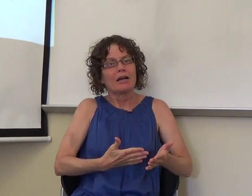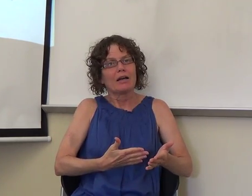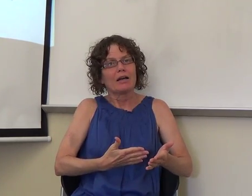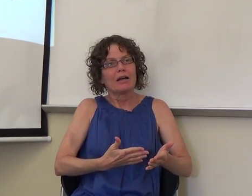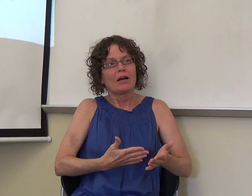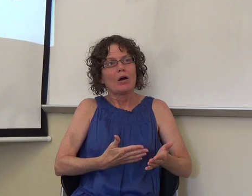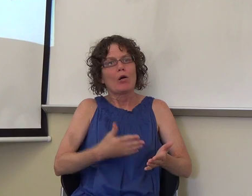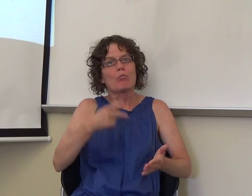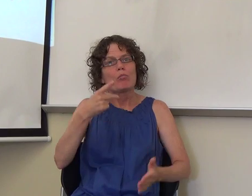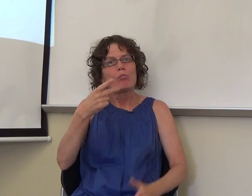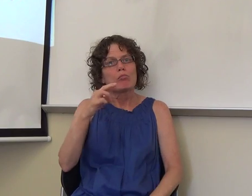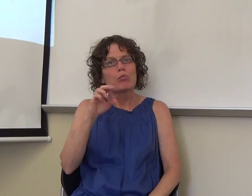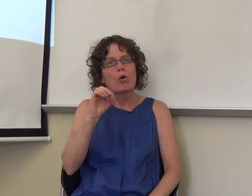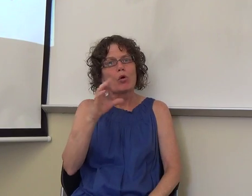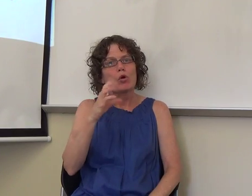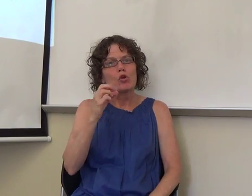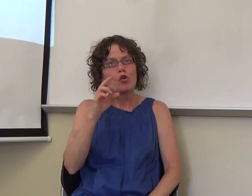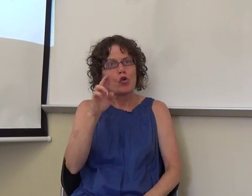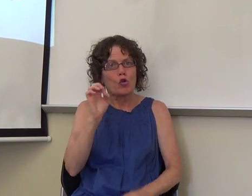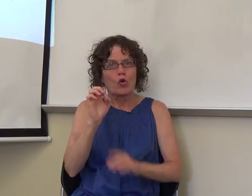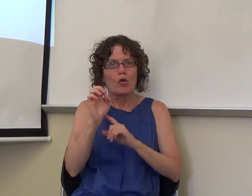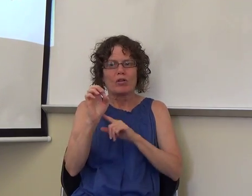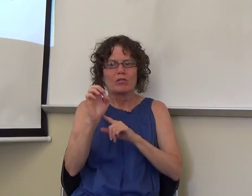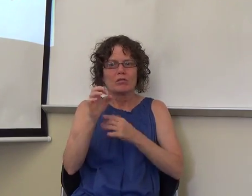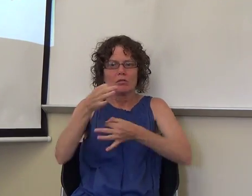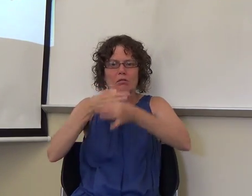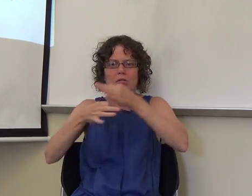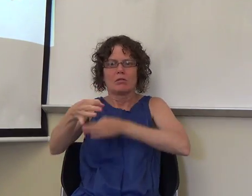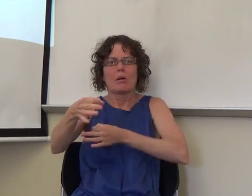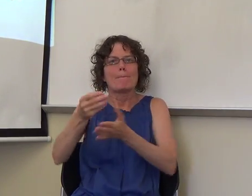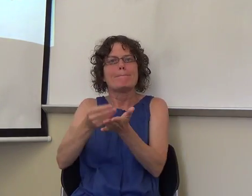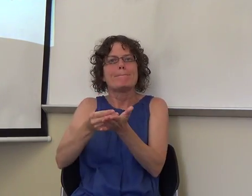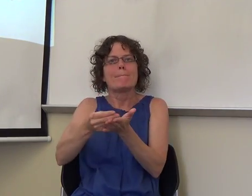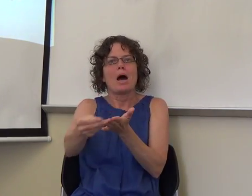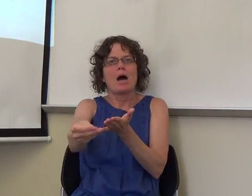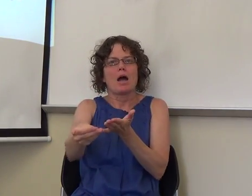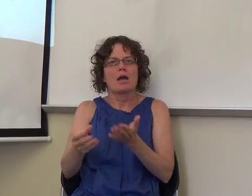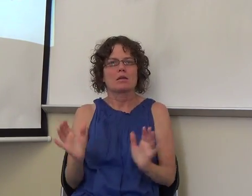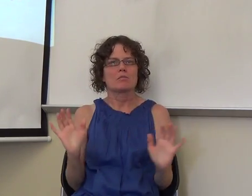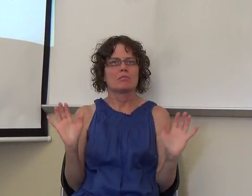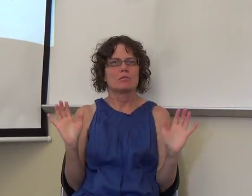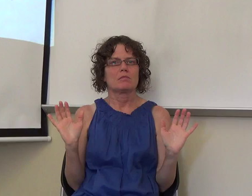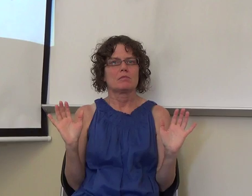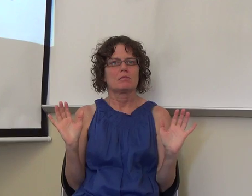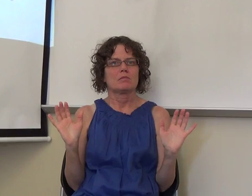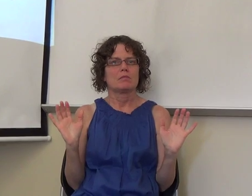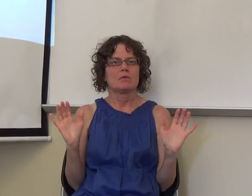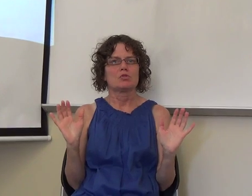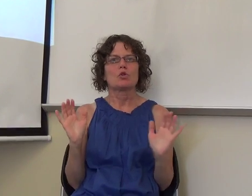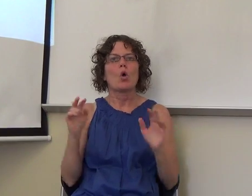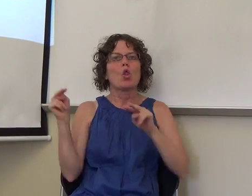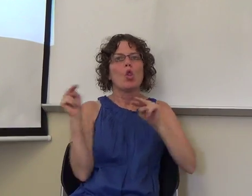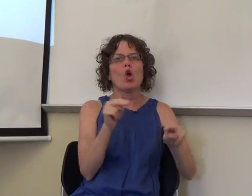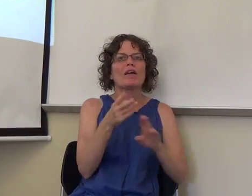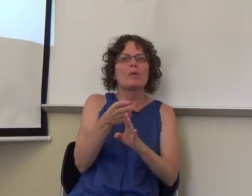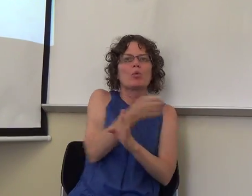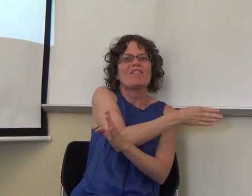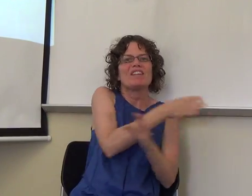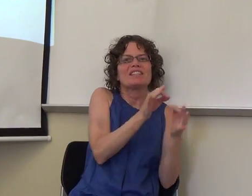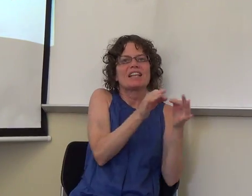Procure for buying. buy. Yeah, it's this word. It's just restating this word. We willingly buy insurance,